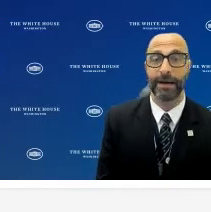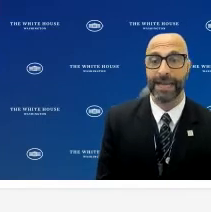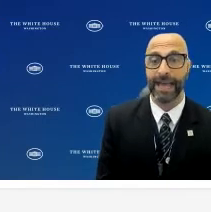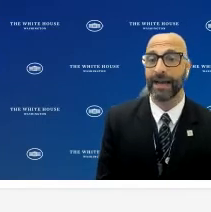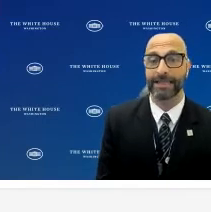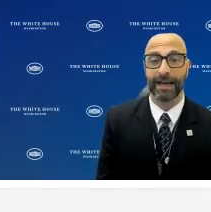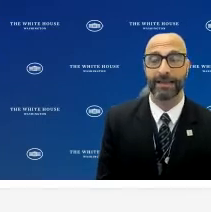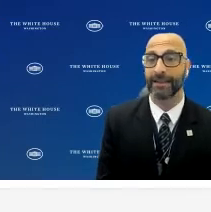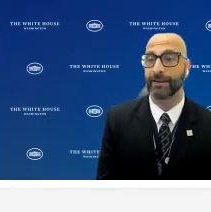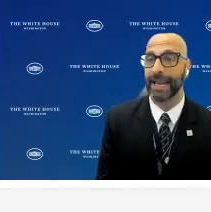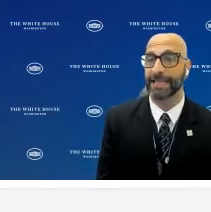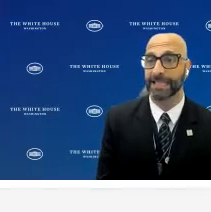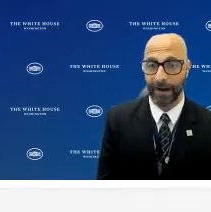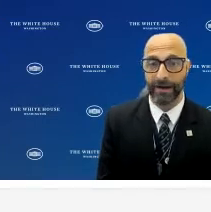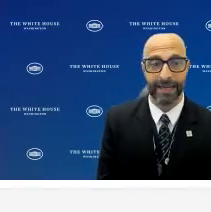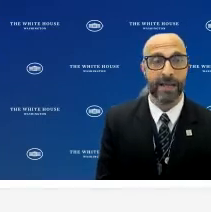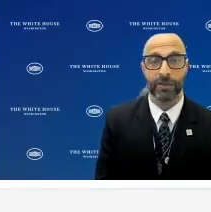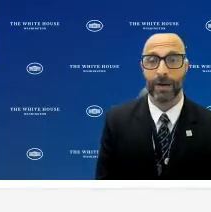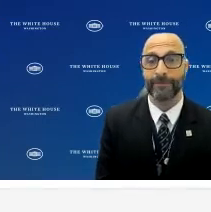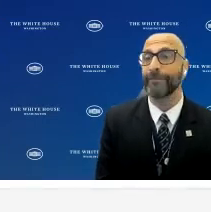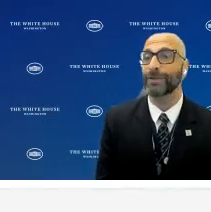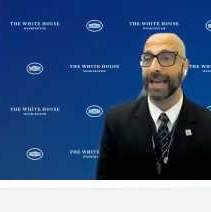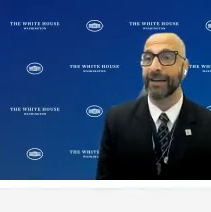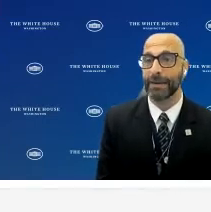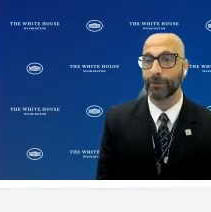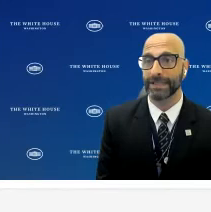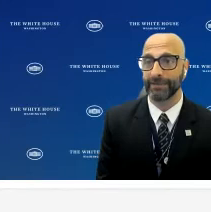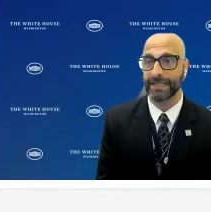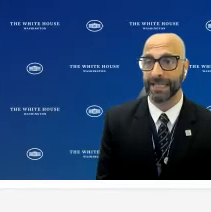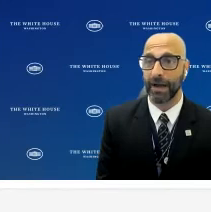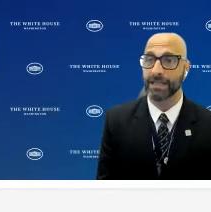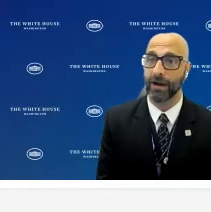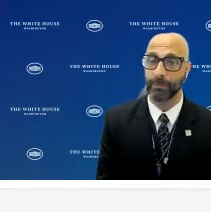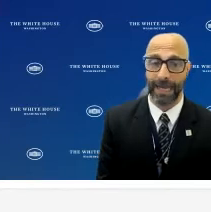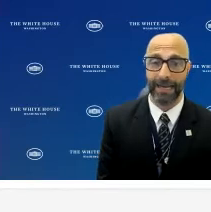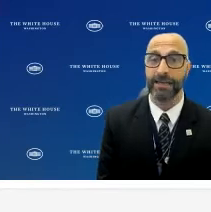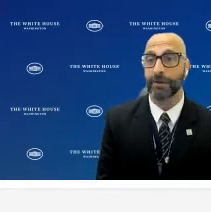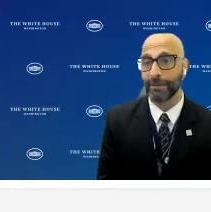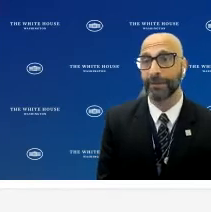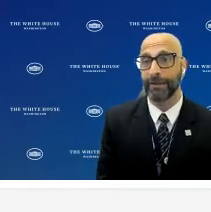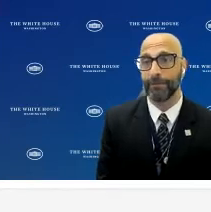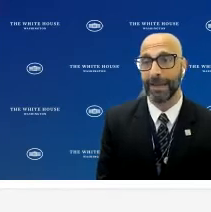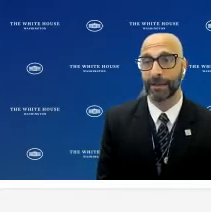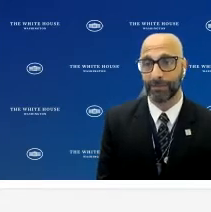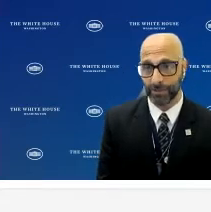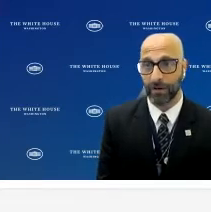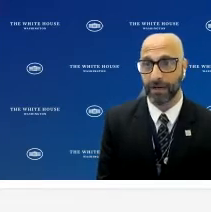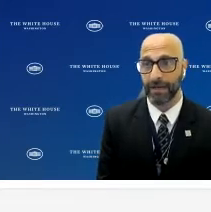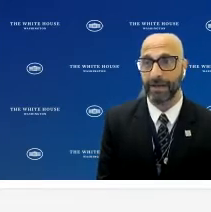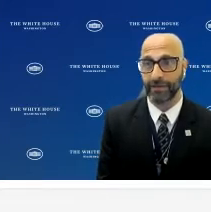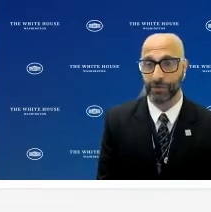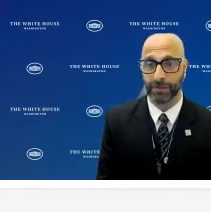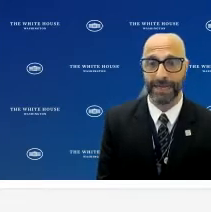TPOXX. Again, there is a disparity. 25% of people receiving TPOXX are Black. Remember, they make